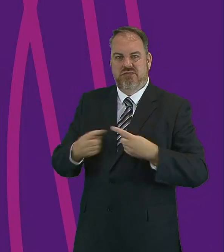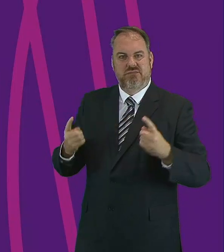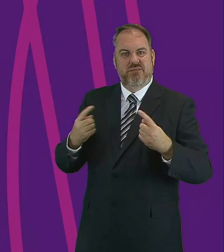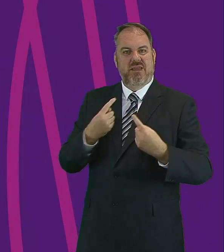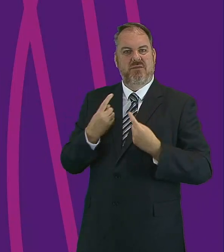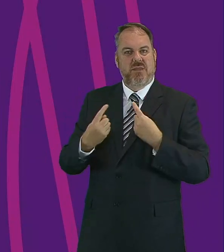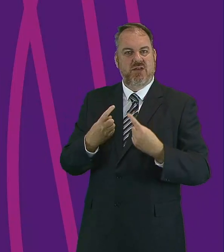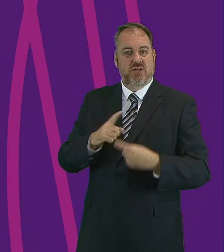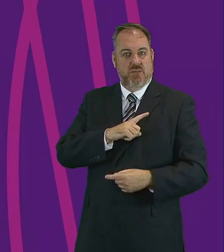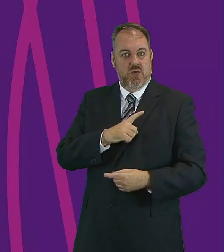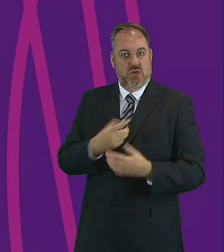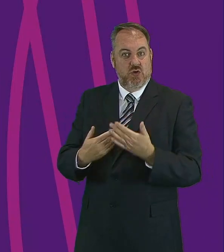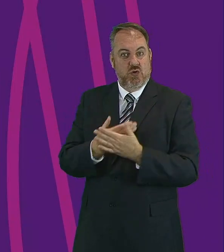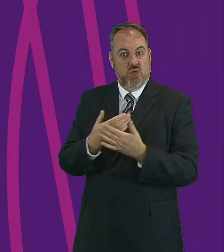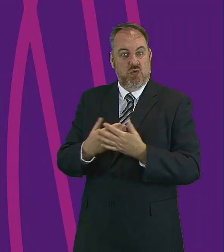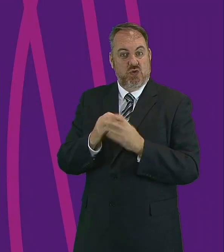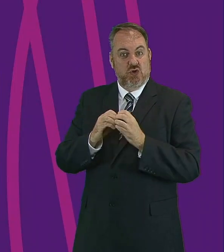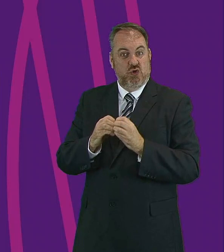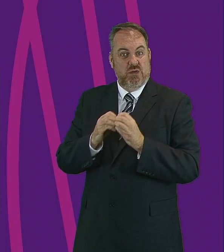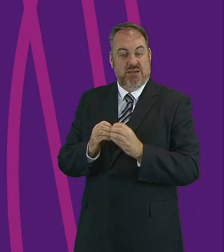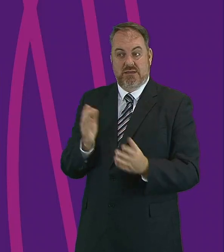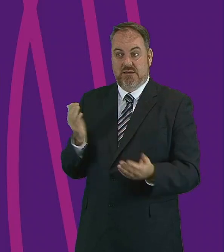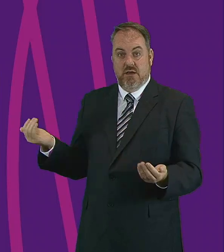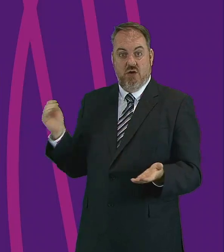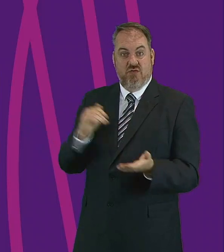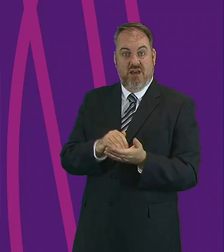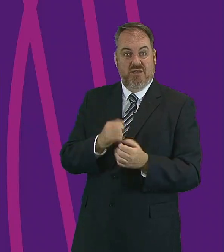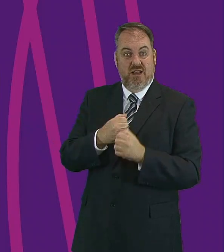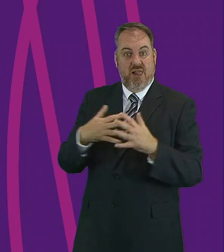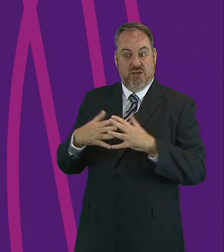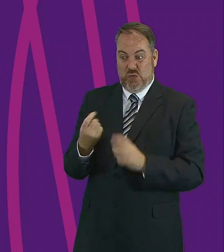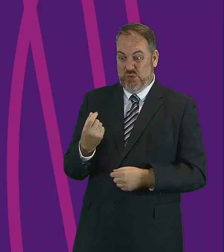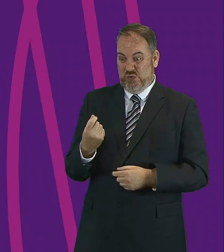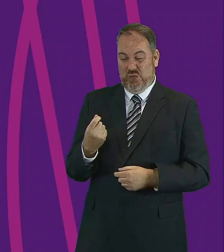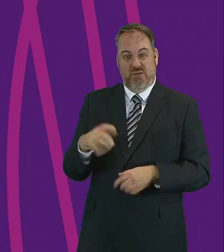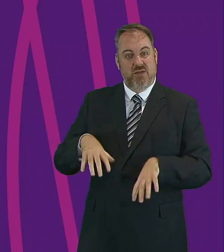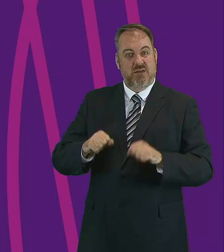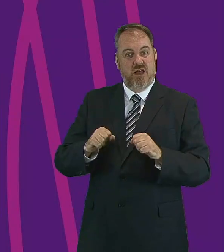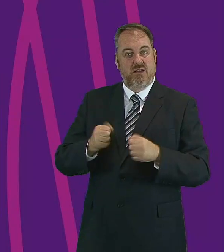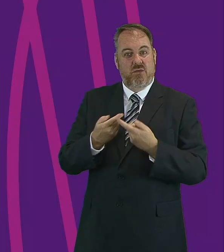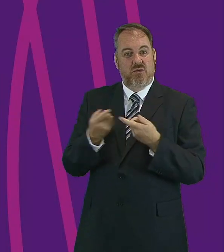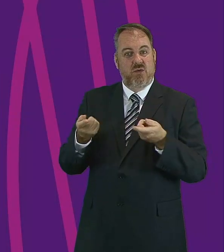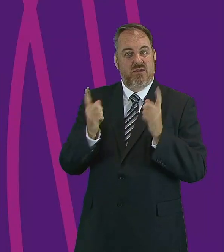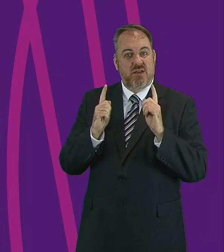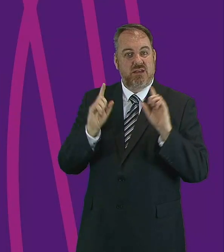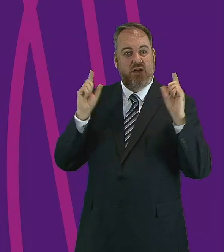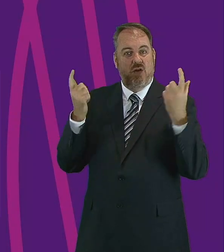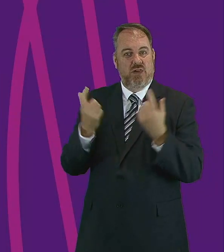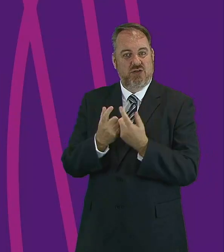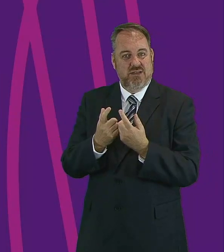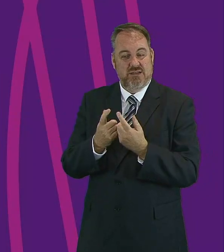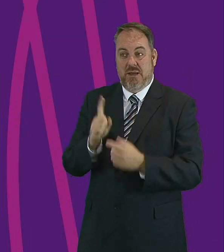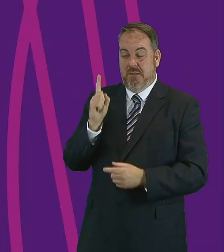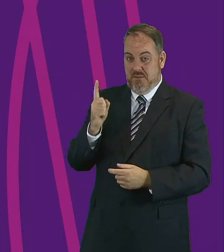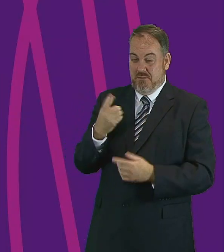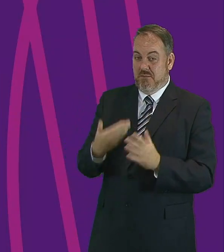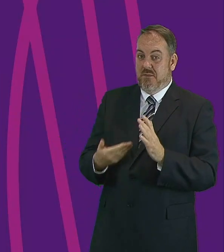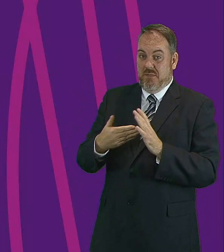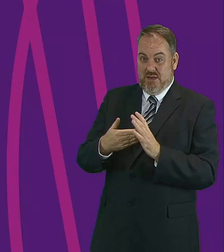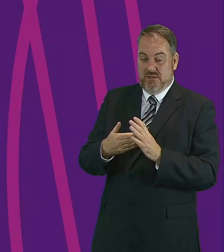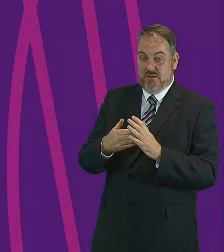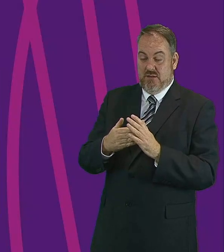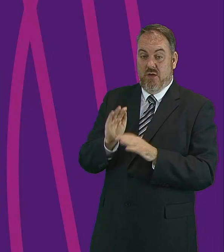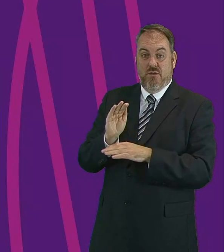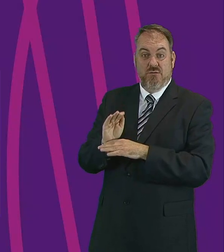new students arrive in Glasgow in the coming weeks for the start of term. Included in that will be a substantial number of